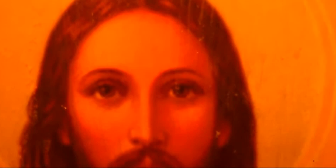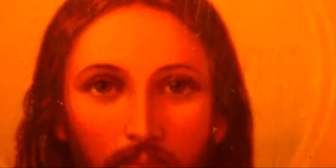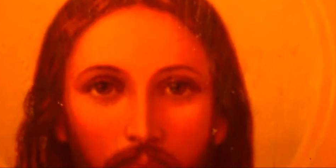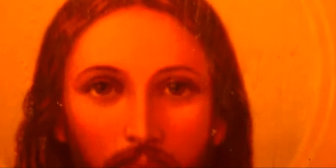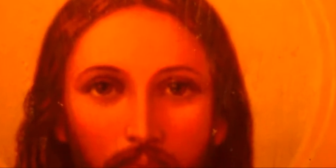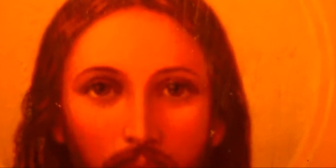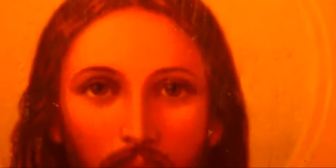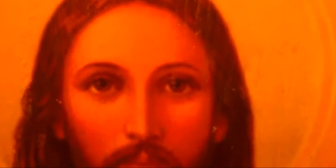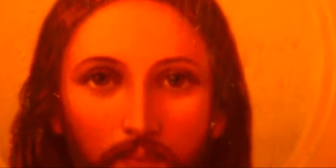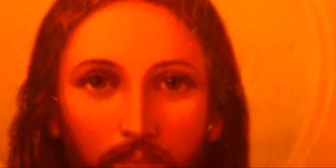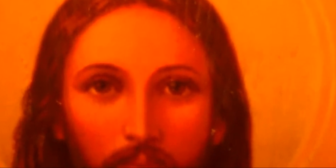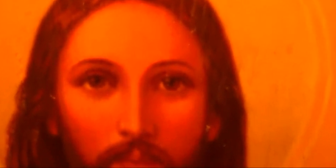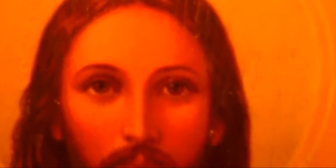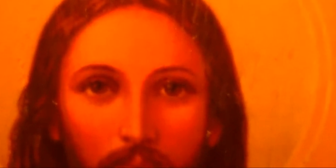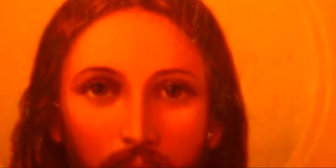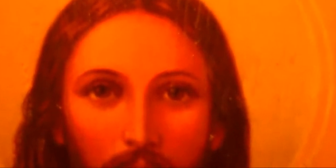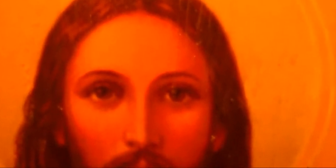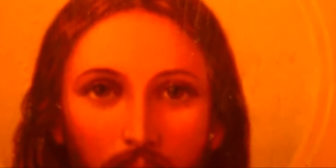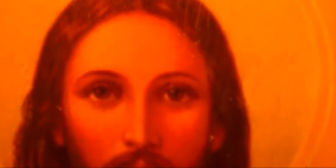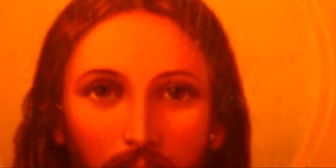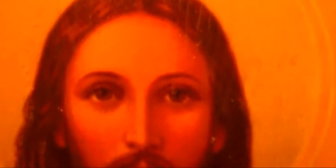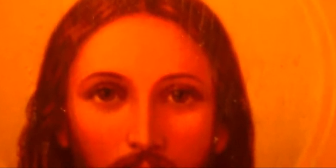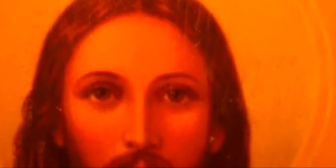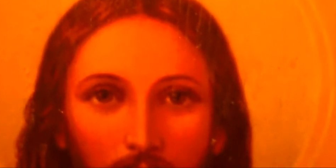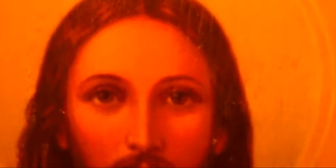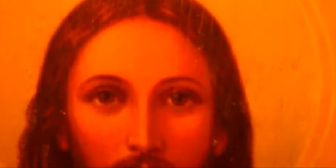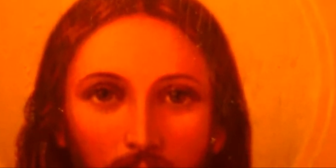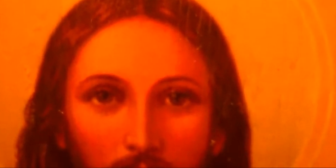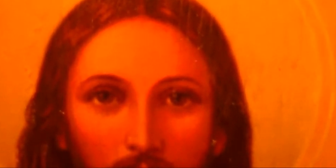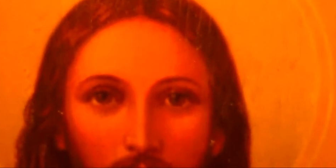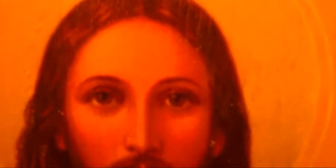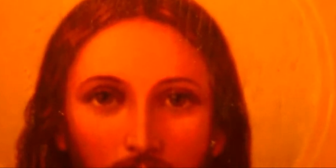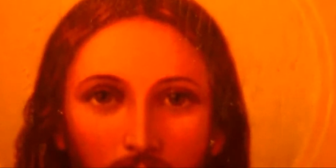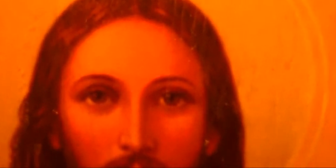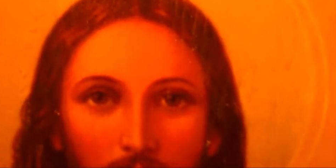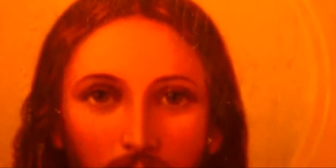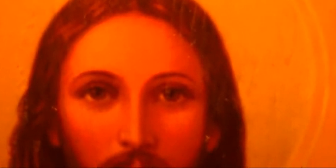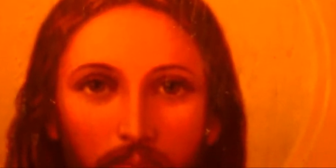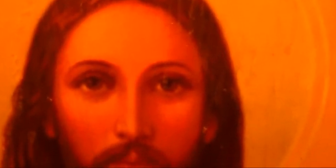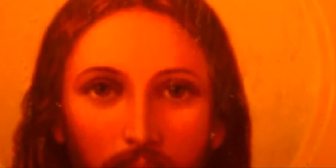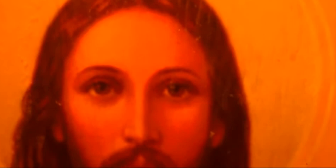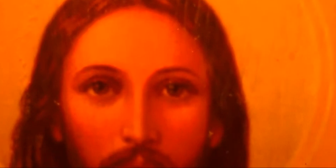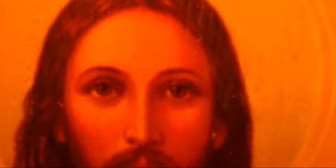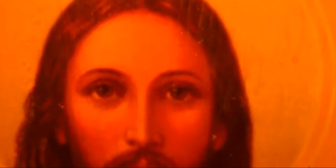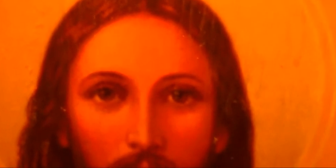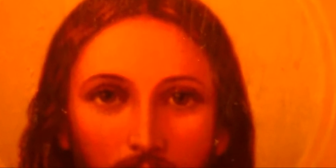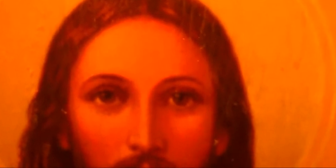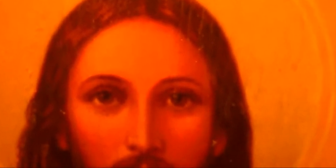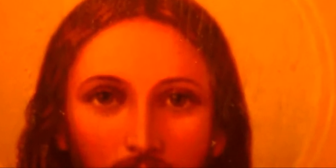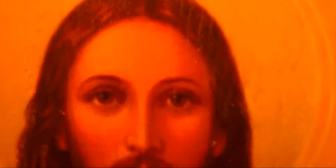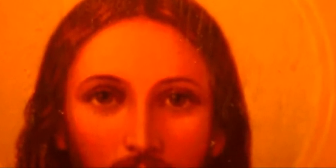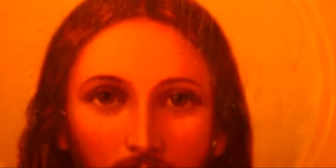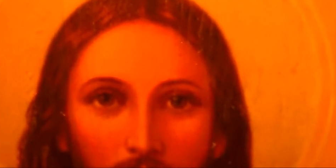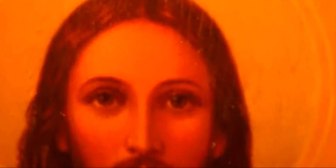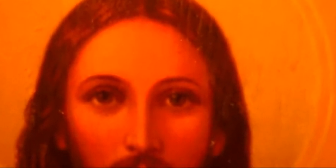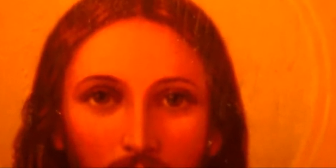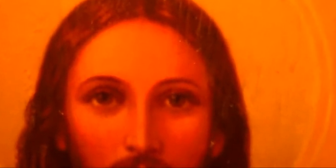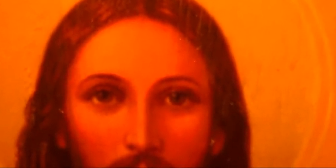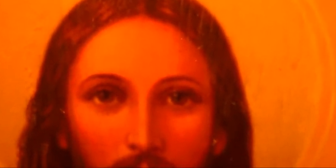the body. But the things that comes out of the mouth comes from the heart. And these what makes a man person unclean.